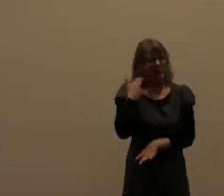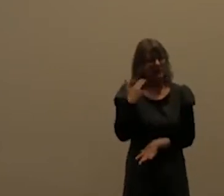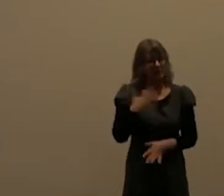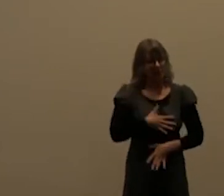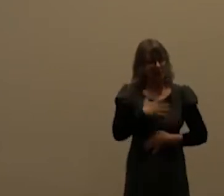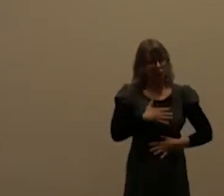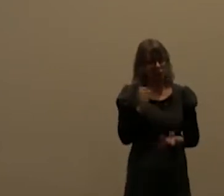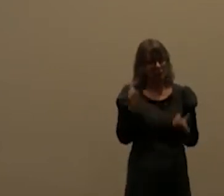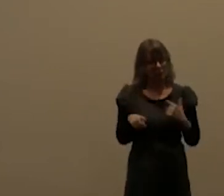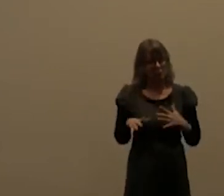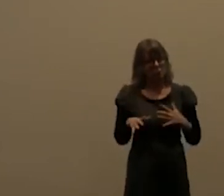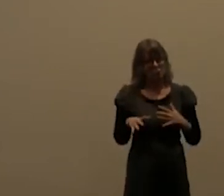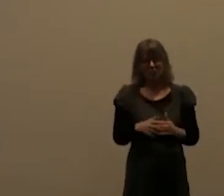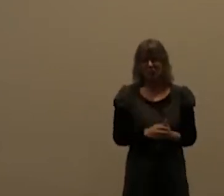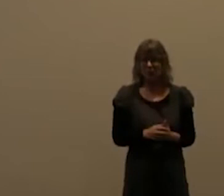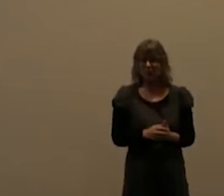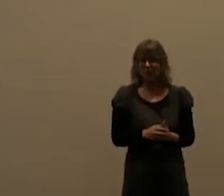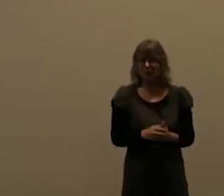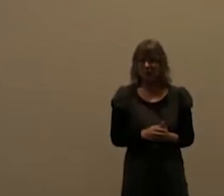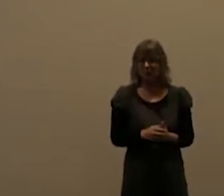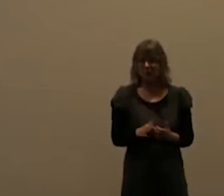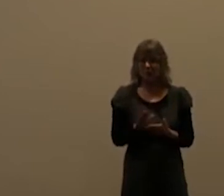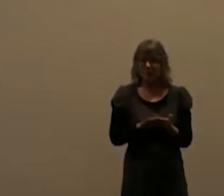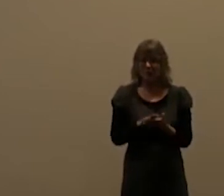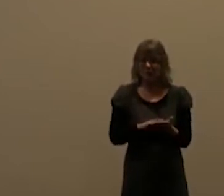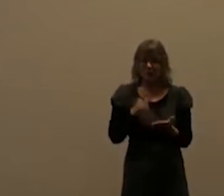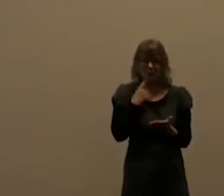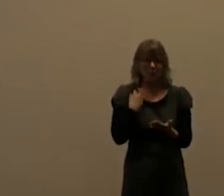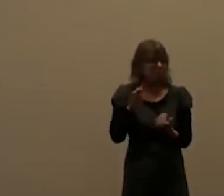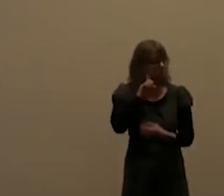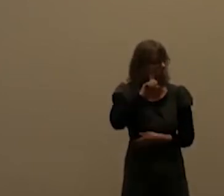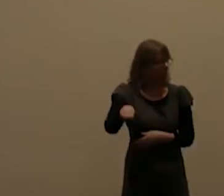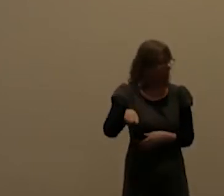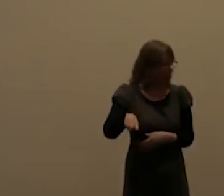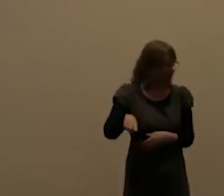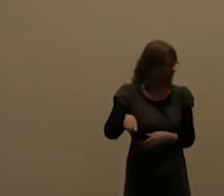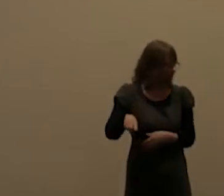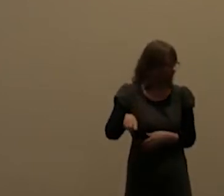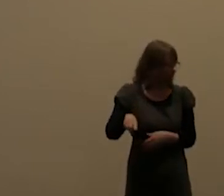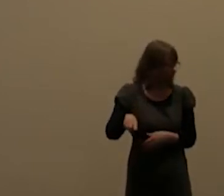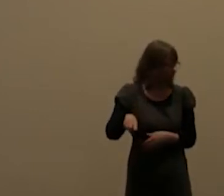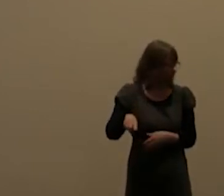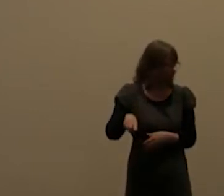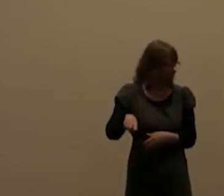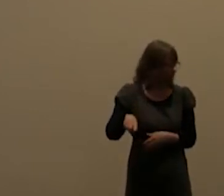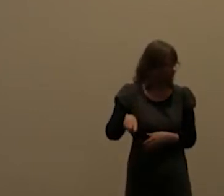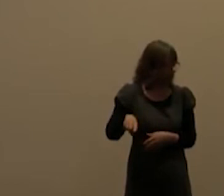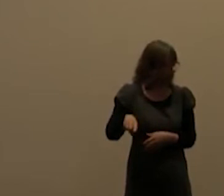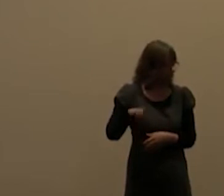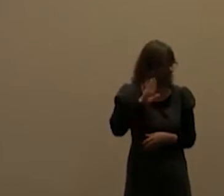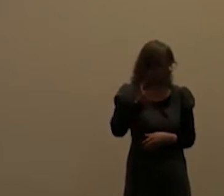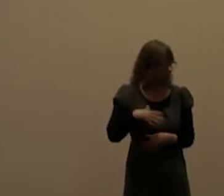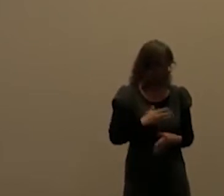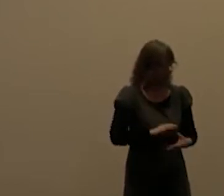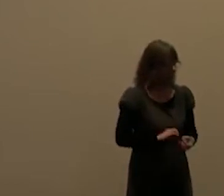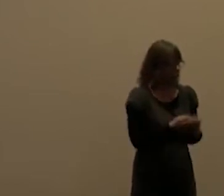I think that means that I kind of almost walk away from it thinking, well, I'll go and make an app